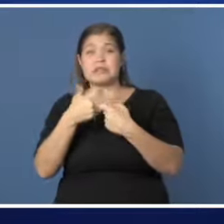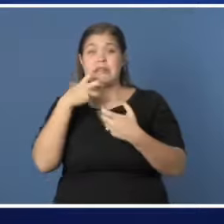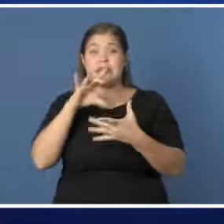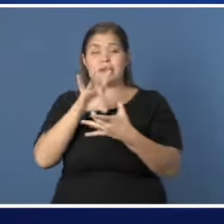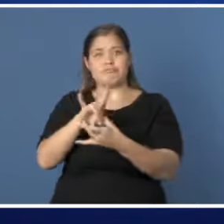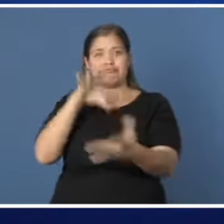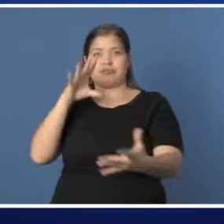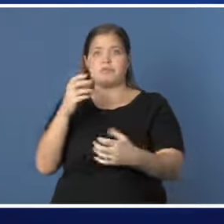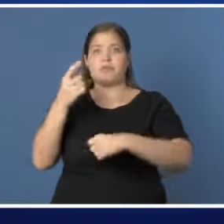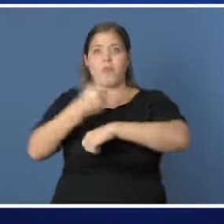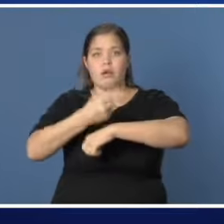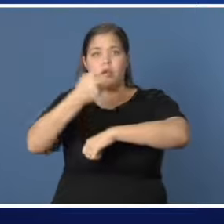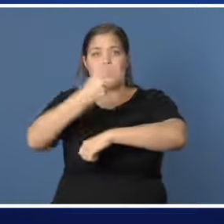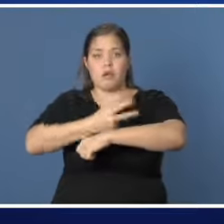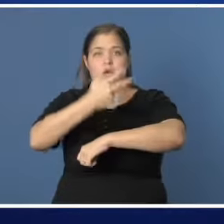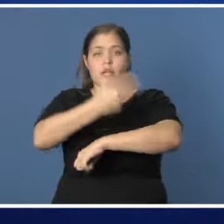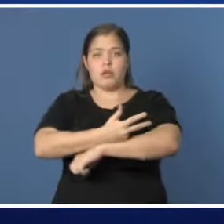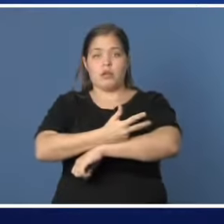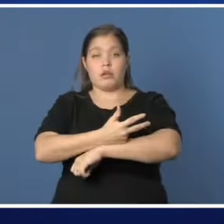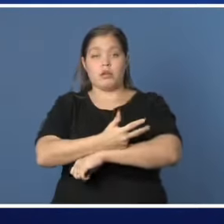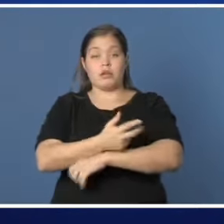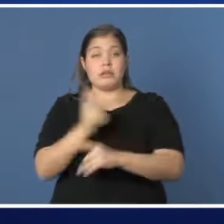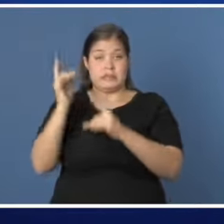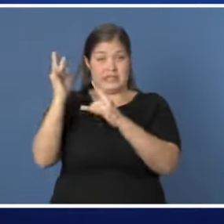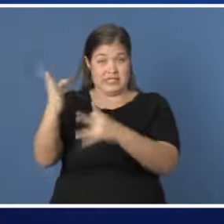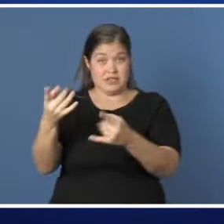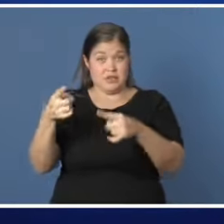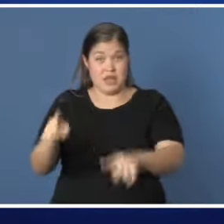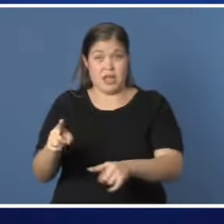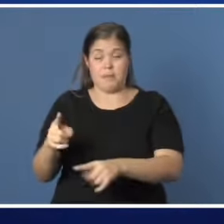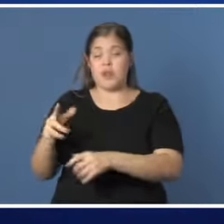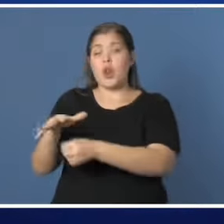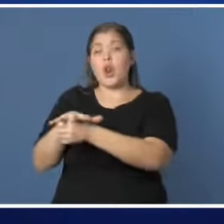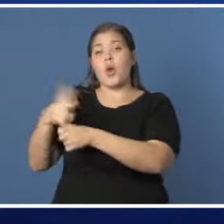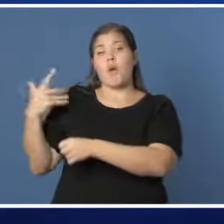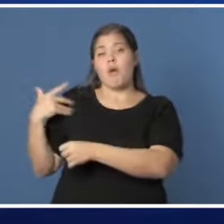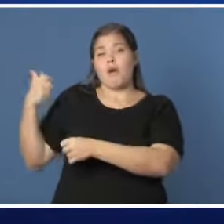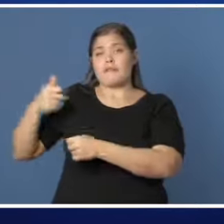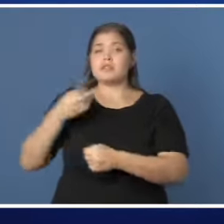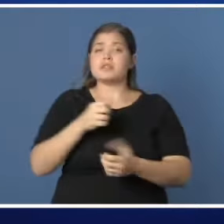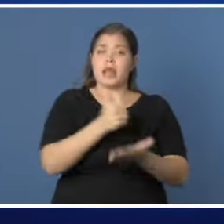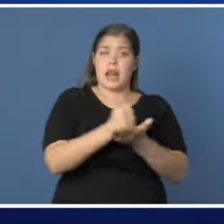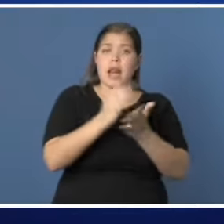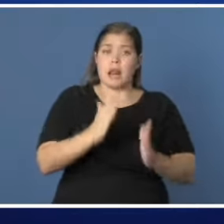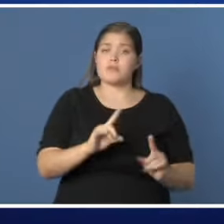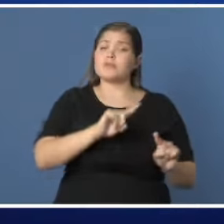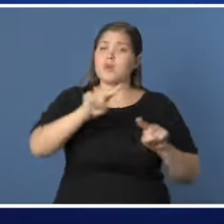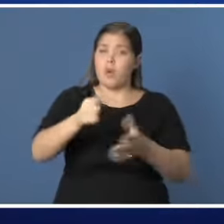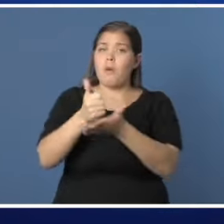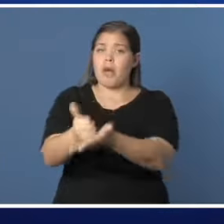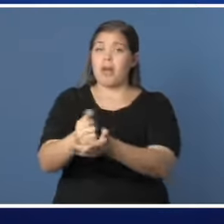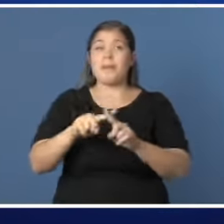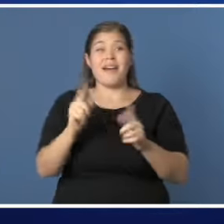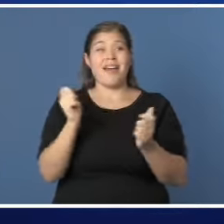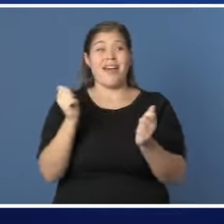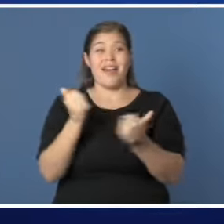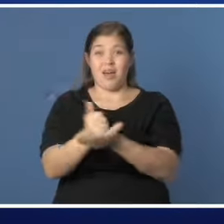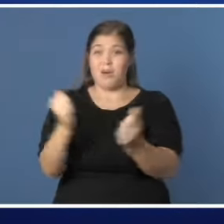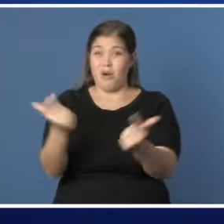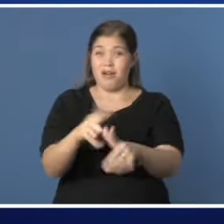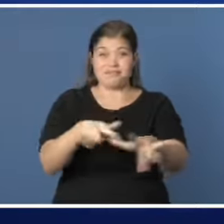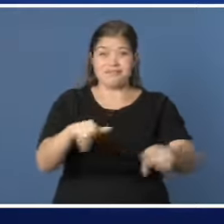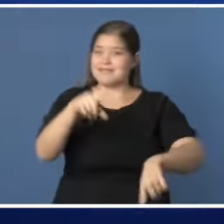electricity, and telephones for days. After a disaster, Local officials and relief workers will be on